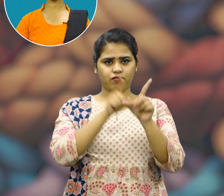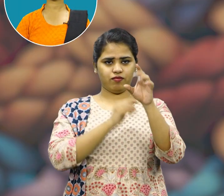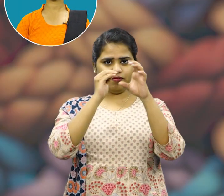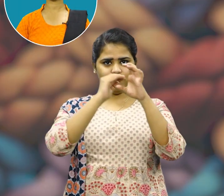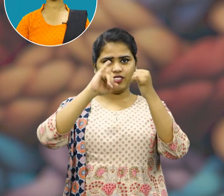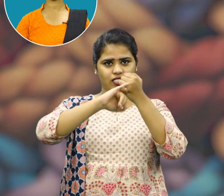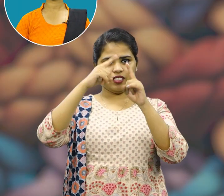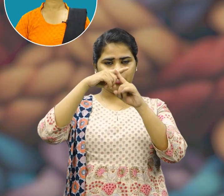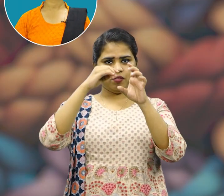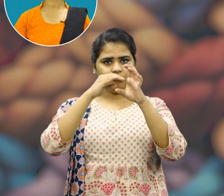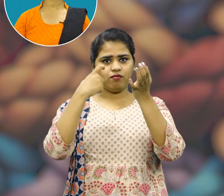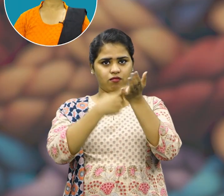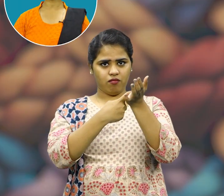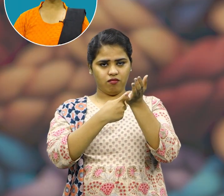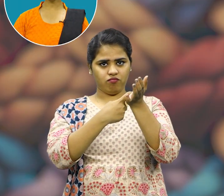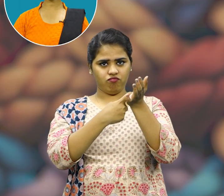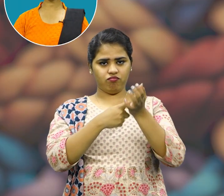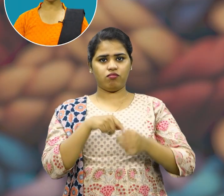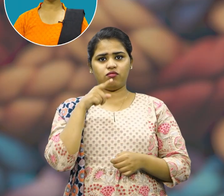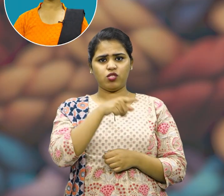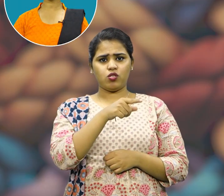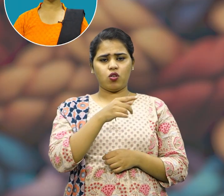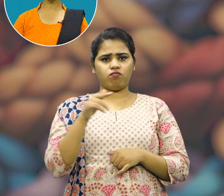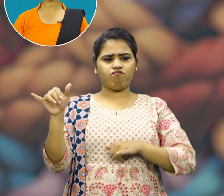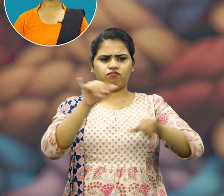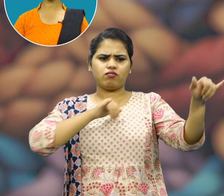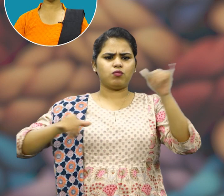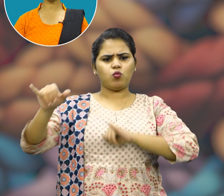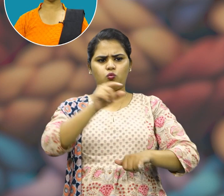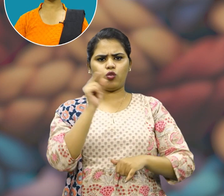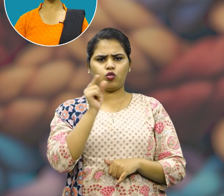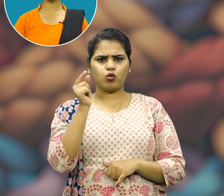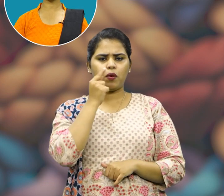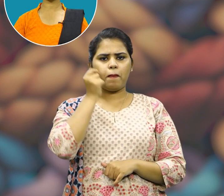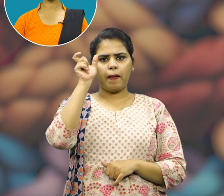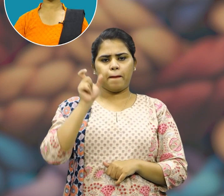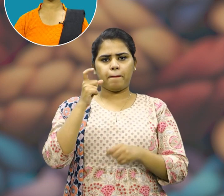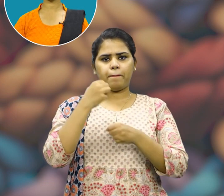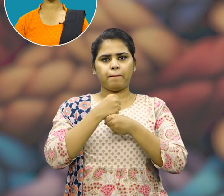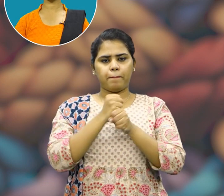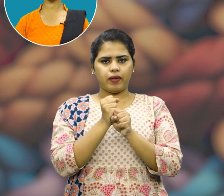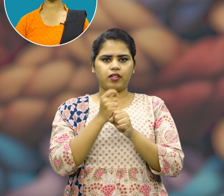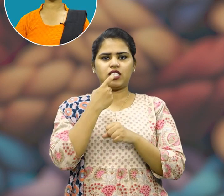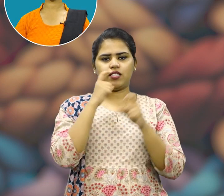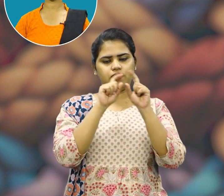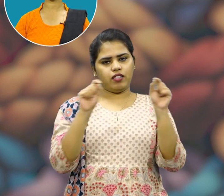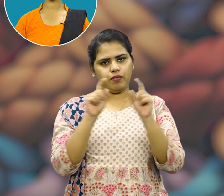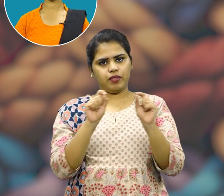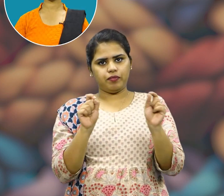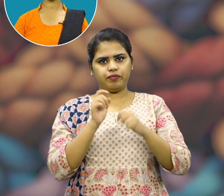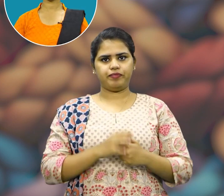Polyester is the most commonly used synthetic fibre.